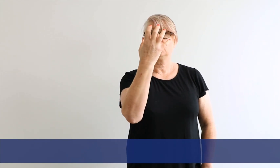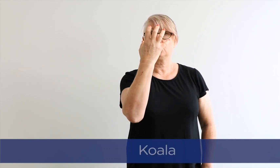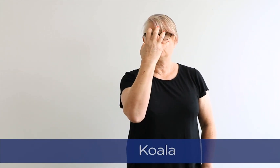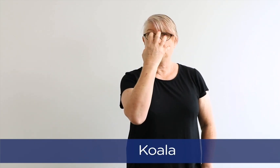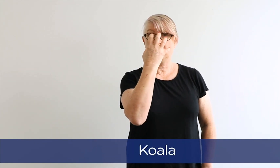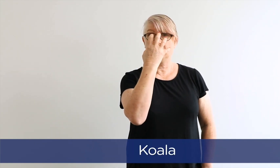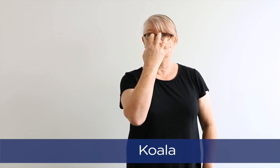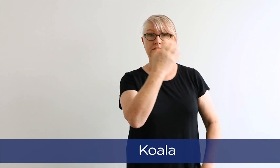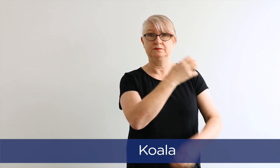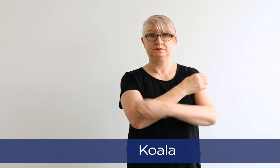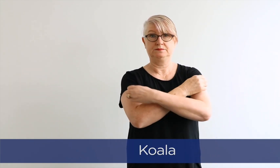Koala.